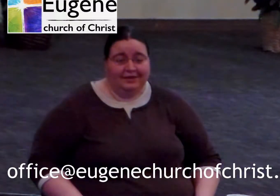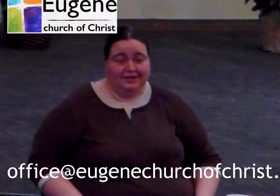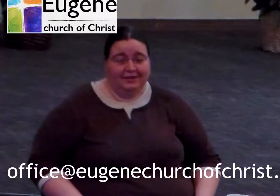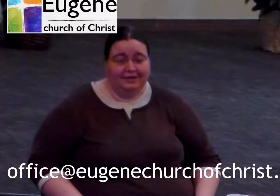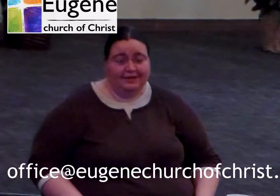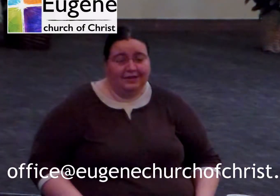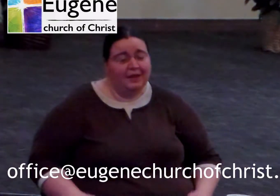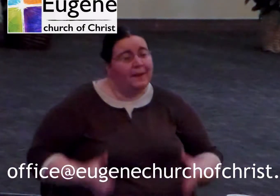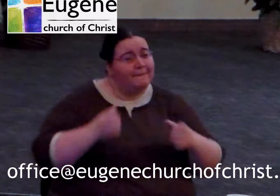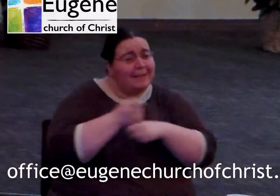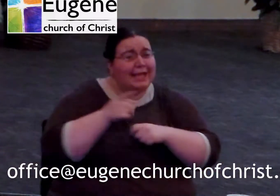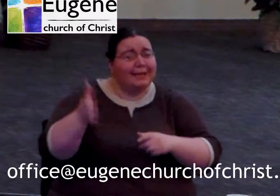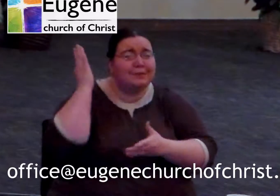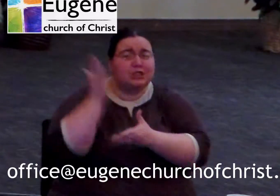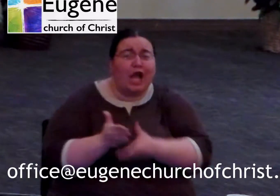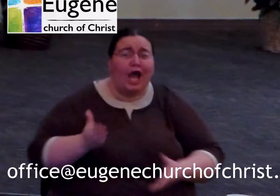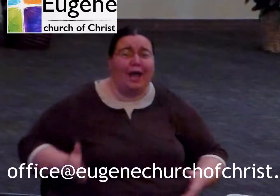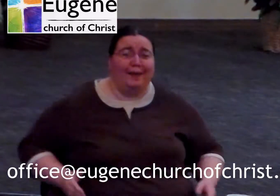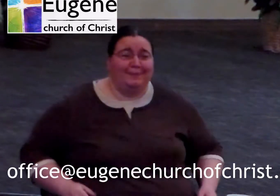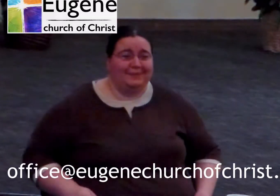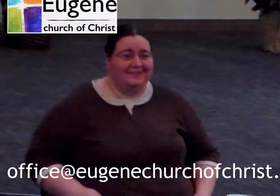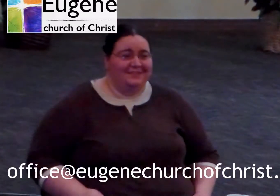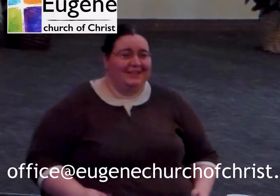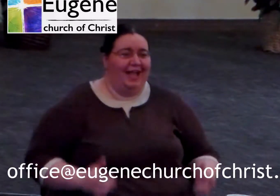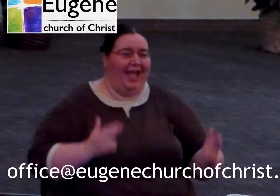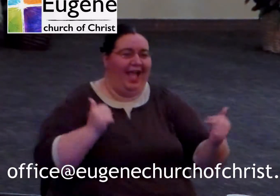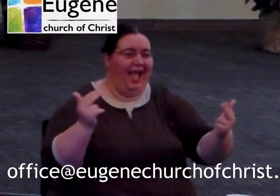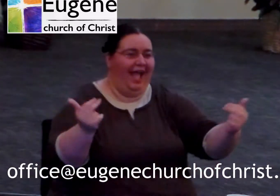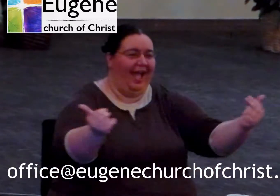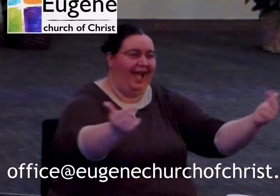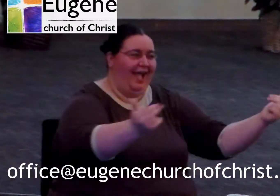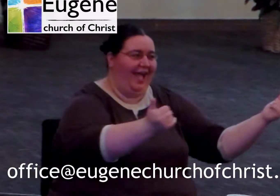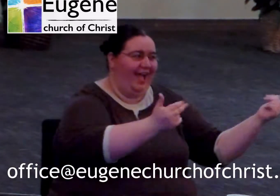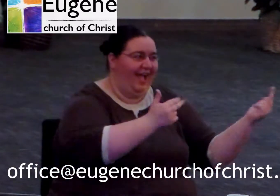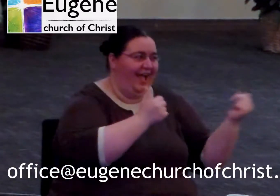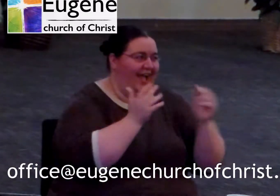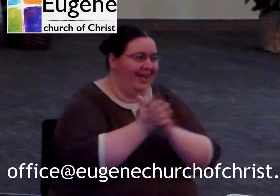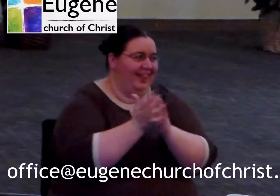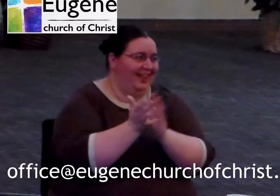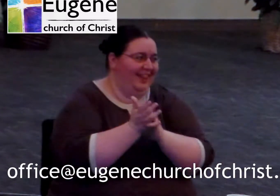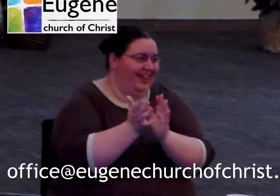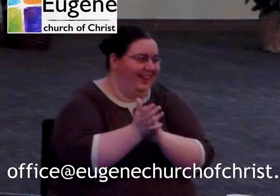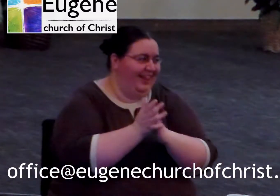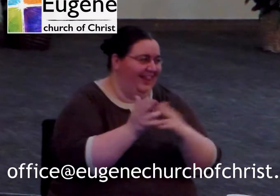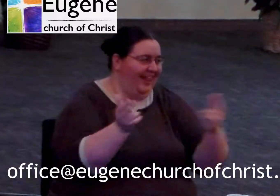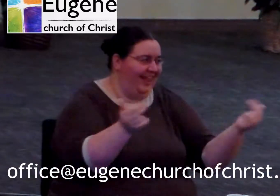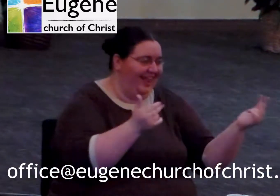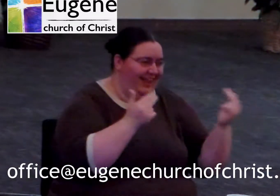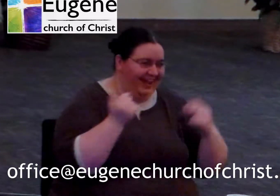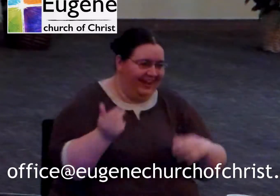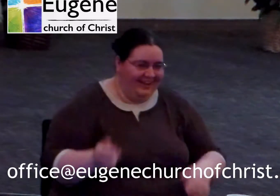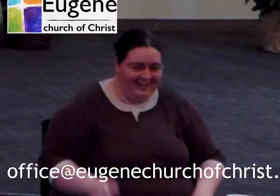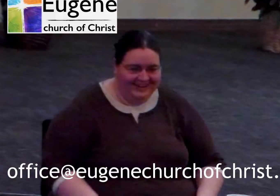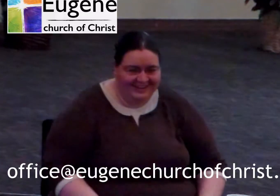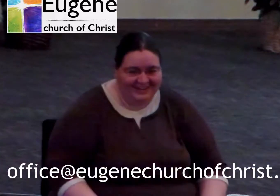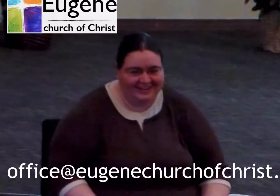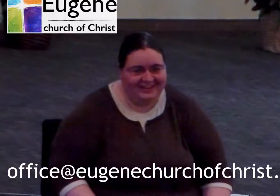All right. By the way, by clapping, you're what we call reinforcing the wrong behavior.